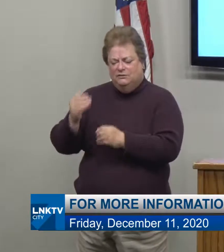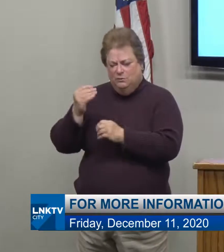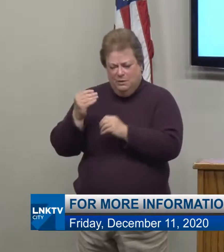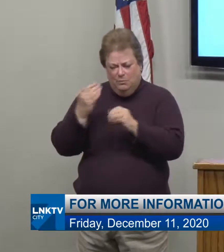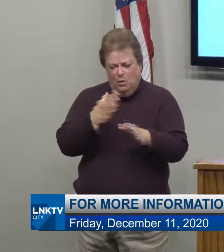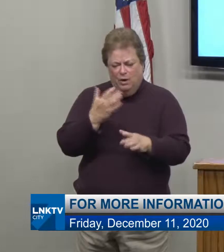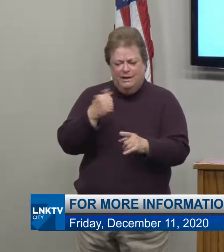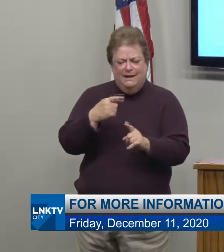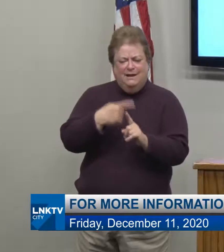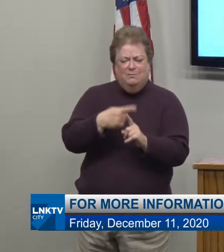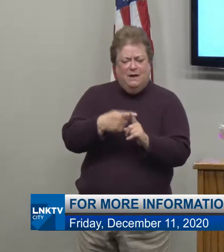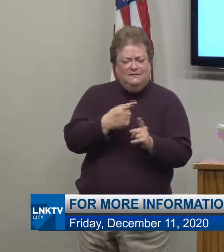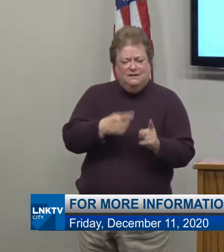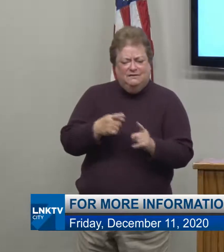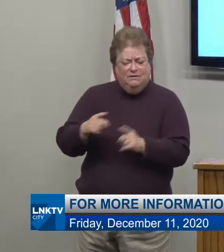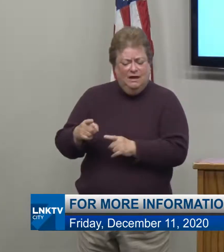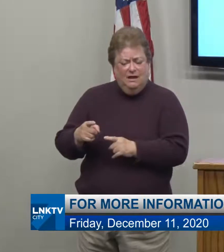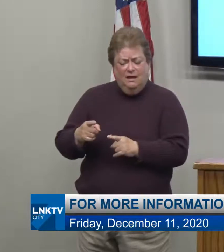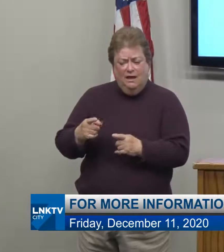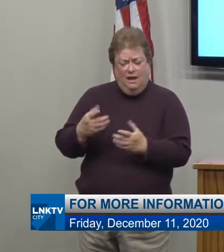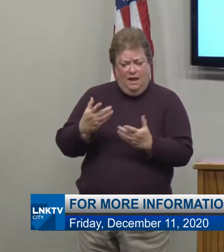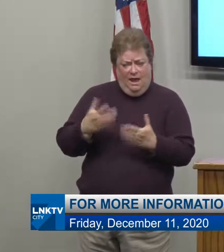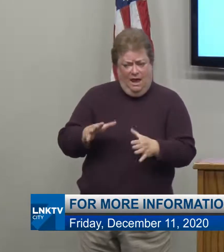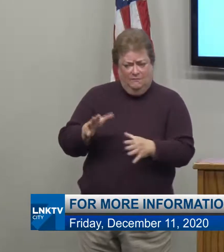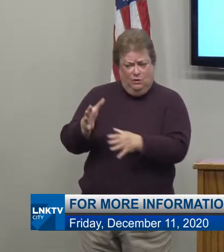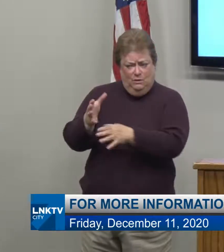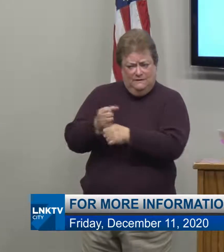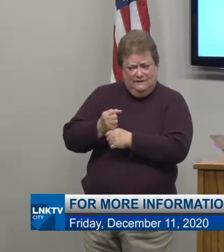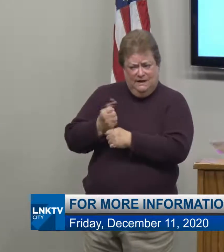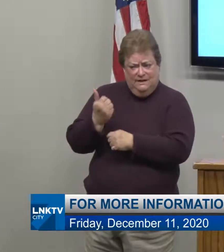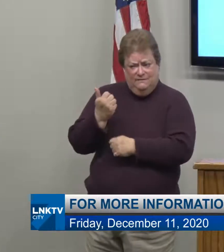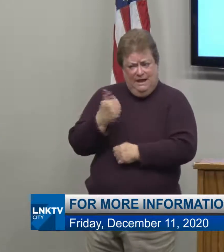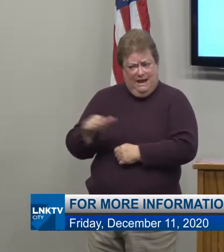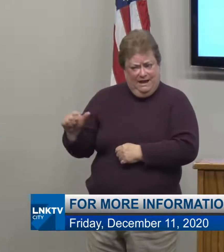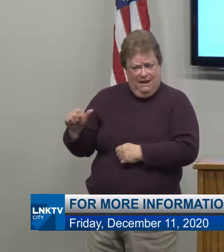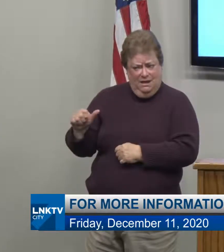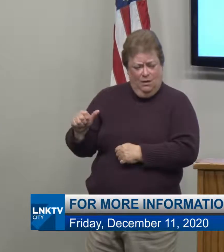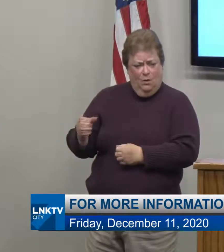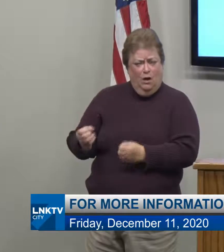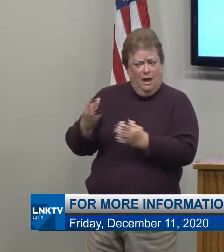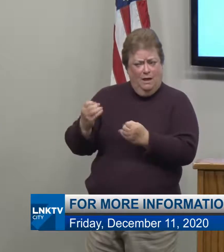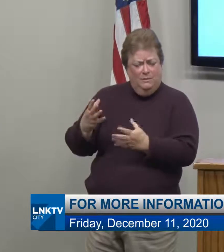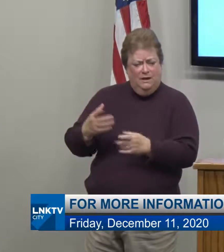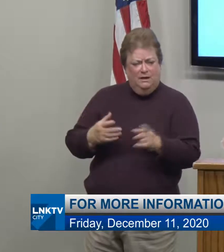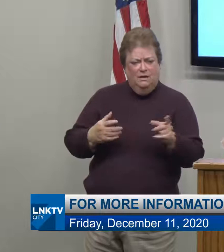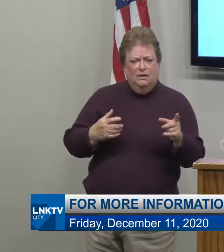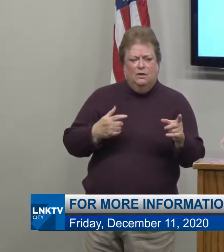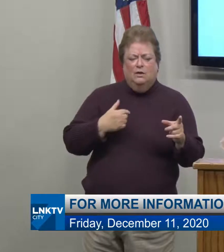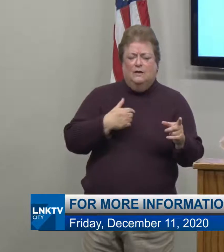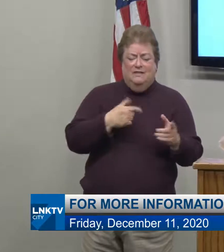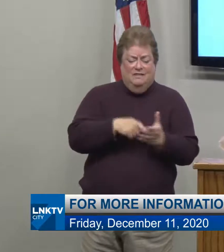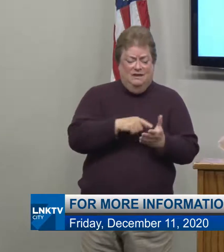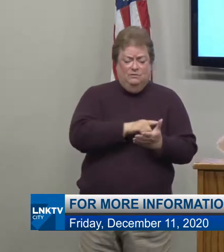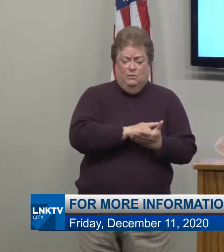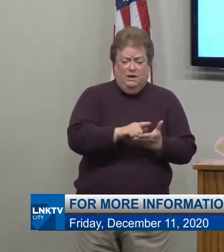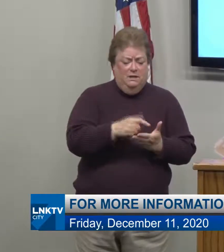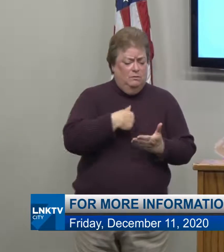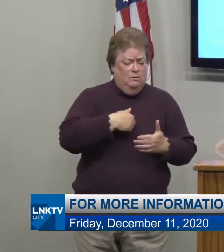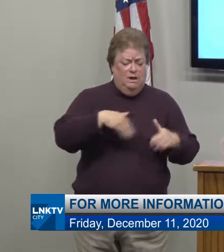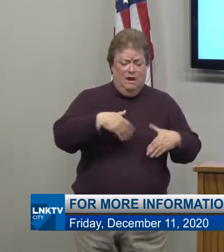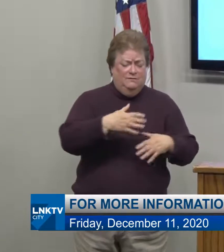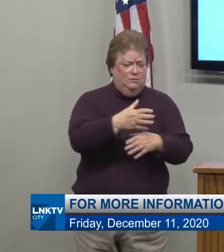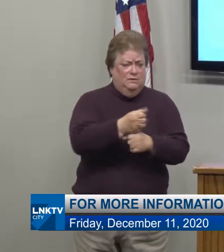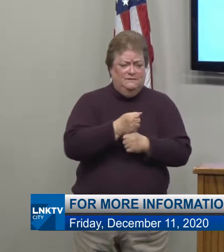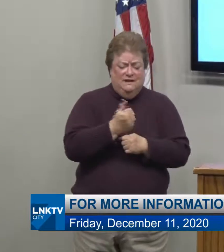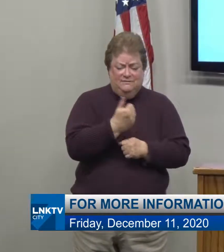to the health department. How many have you received, if any? We haven't received any this week as